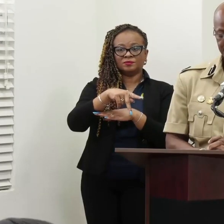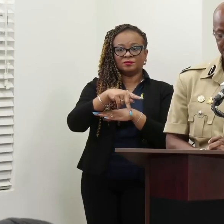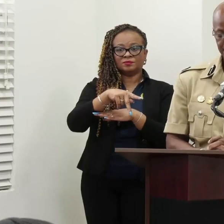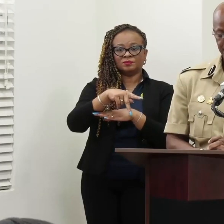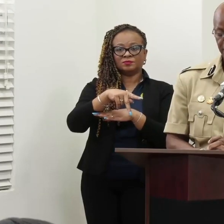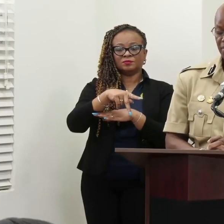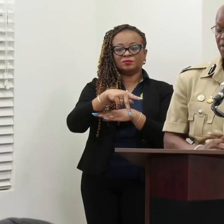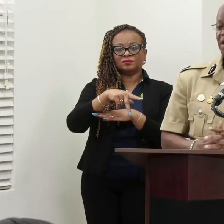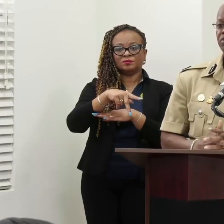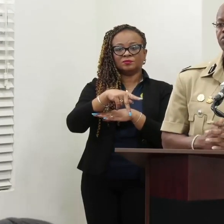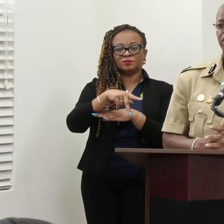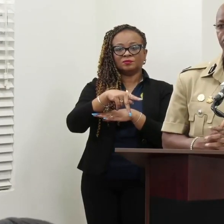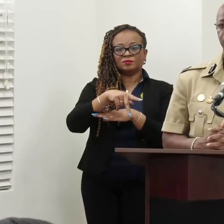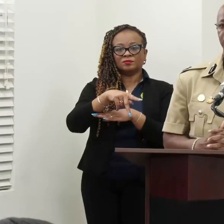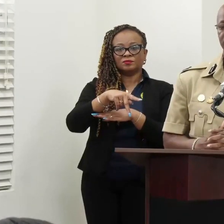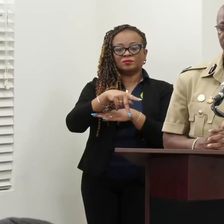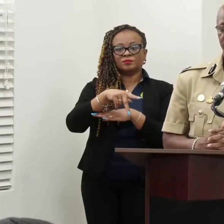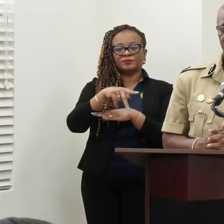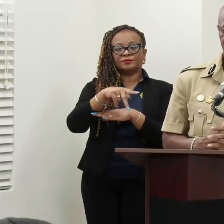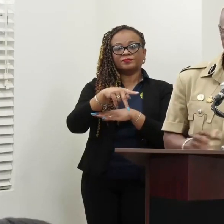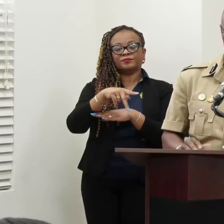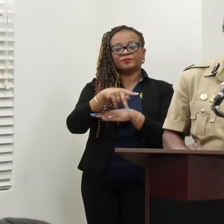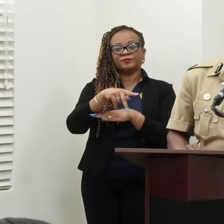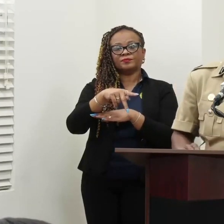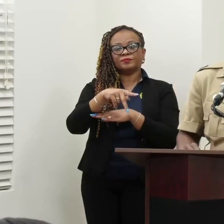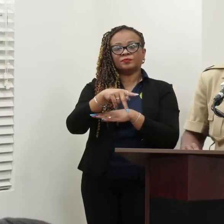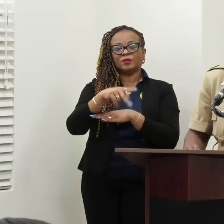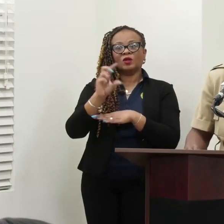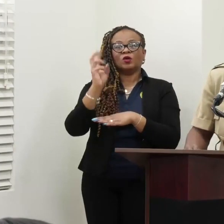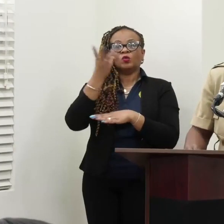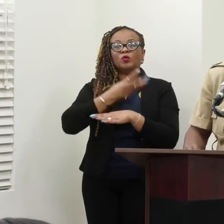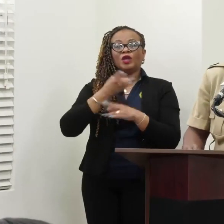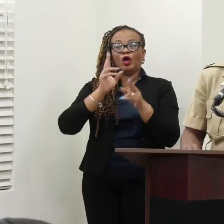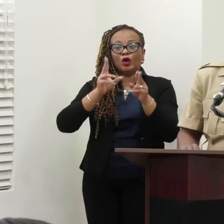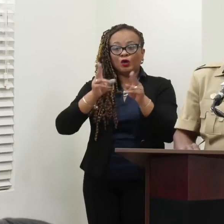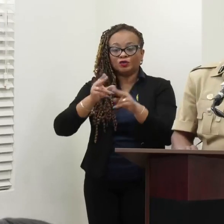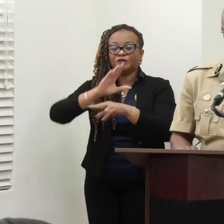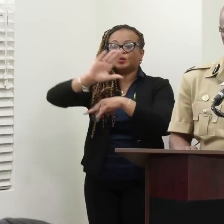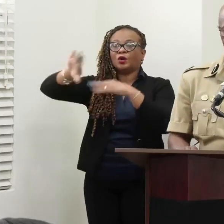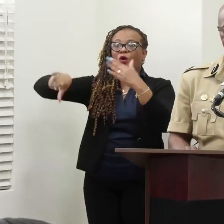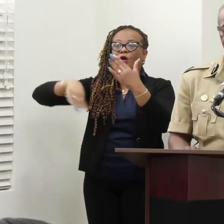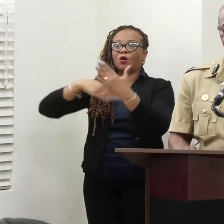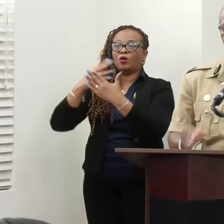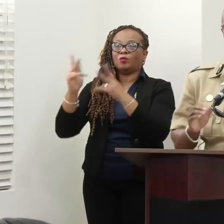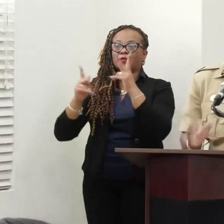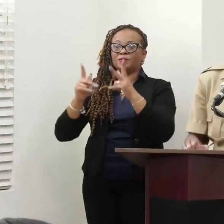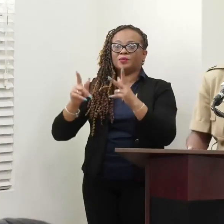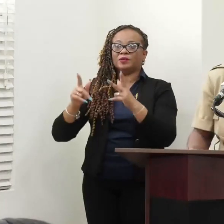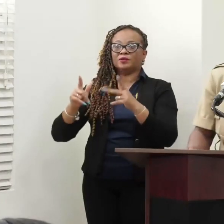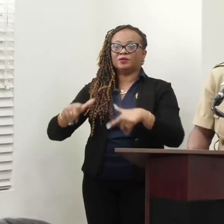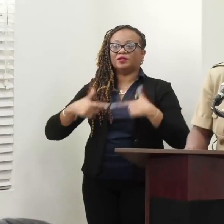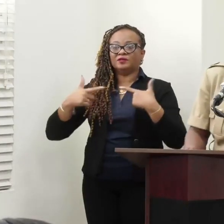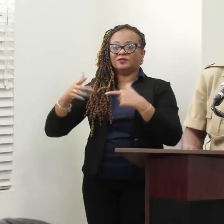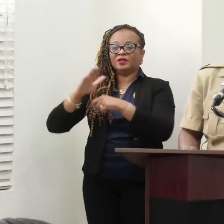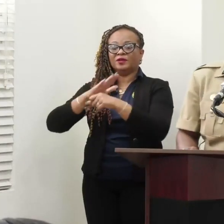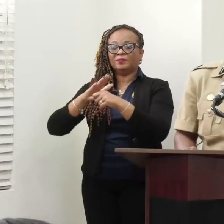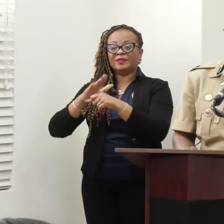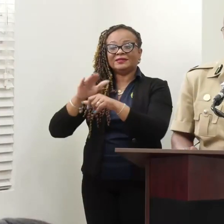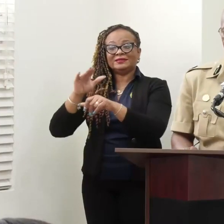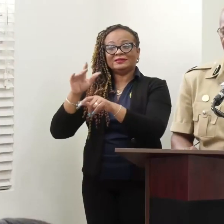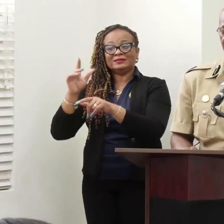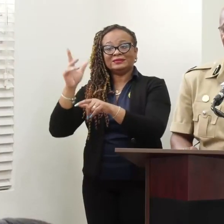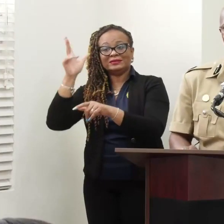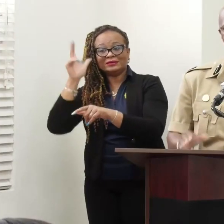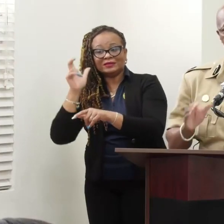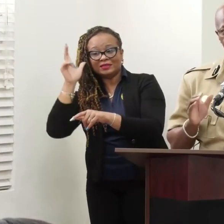New Providence. As such, we are urging all residents to please heed the warnings